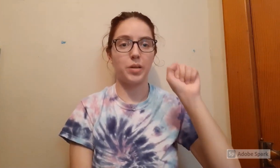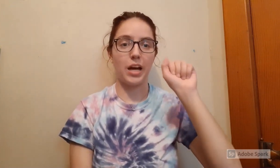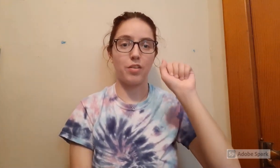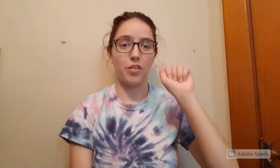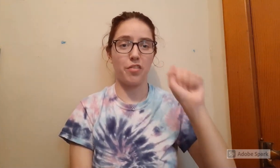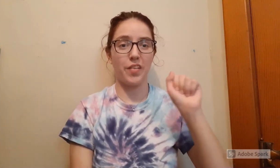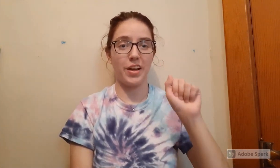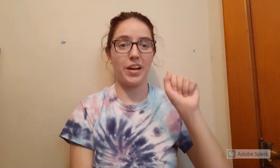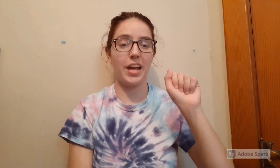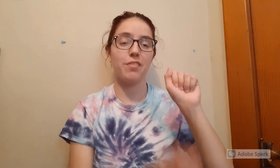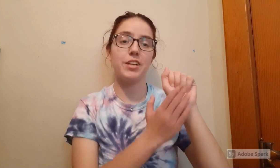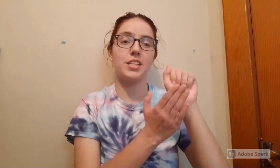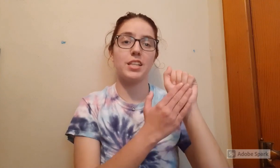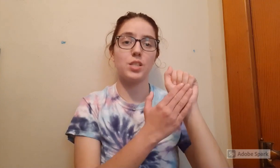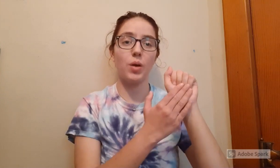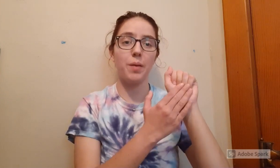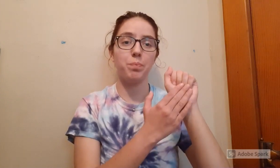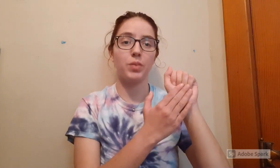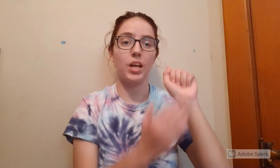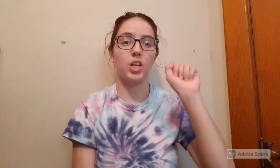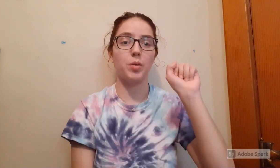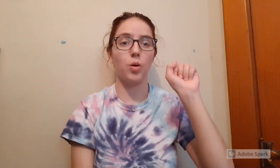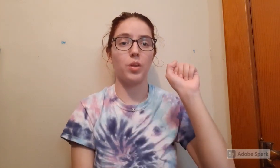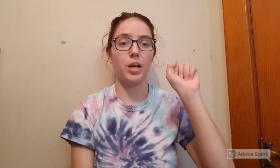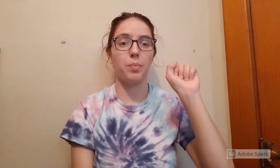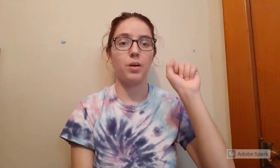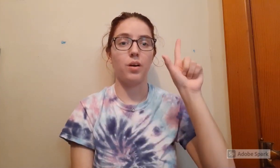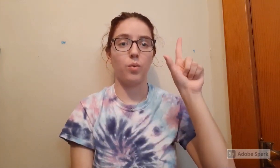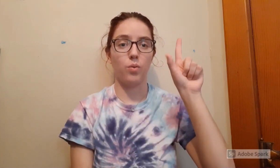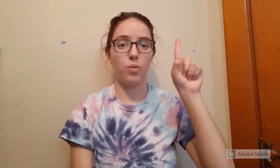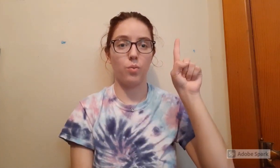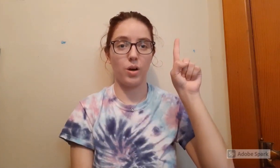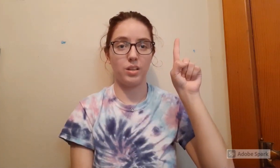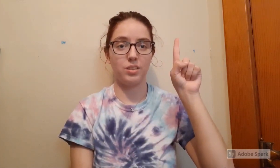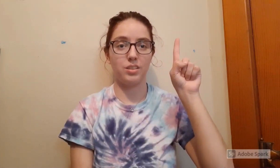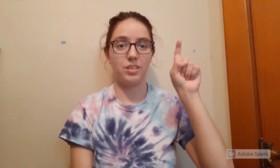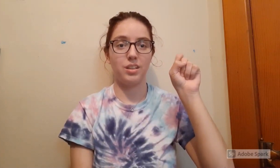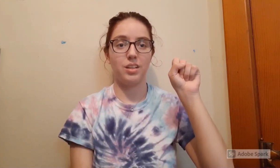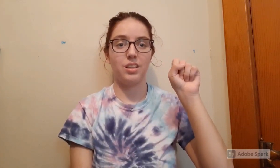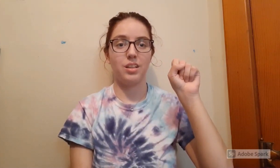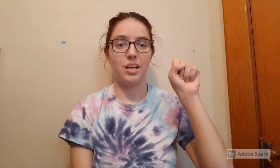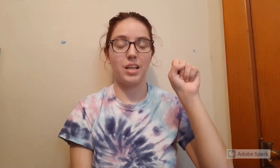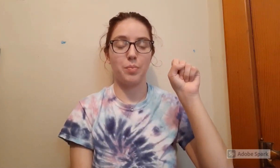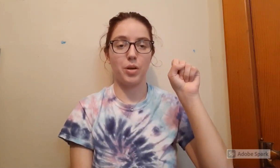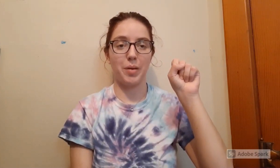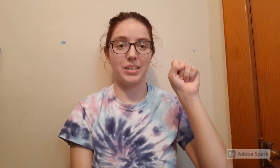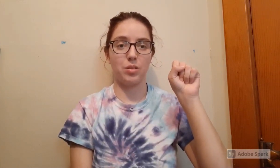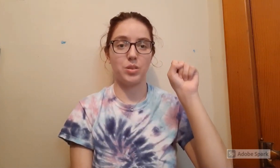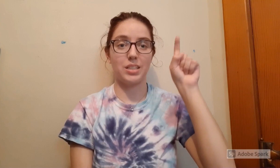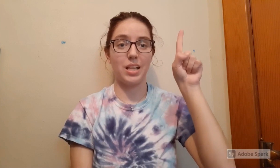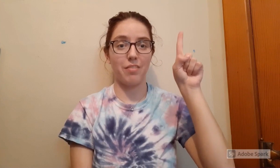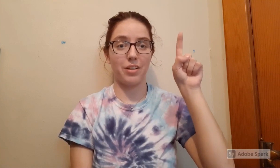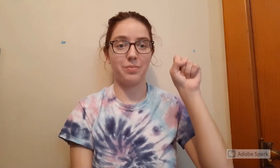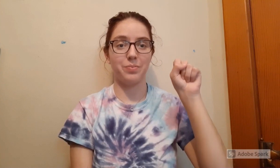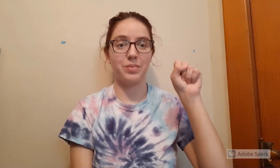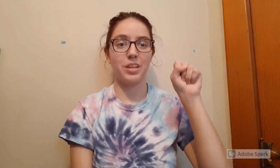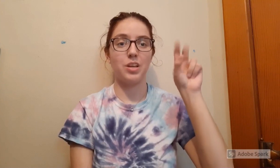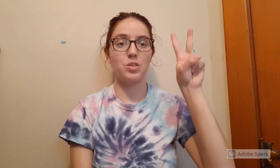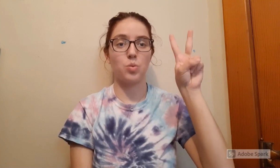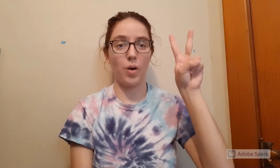having your hand facing this way, and you're going to be holding up 1, and then putting it back down. So that's 11.